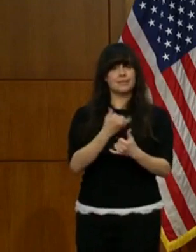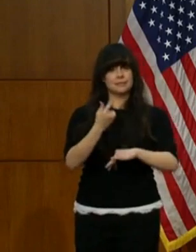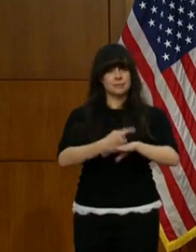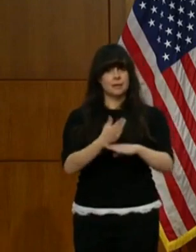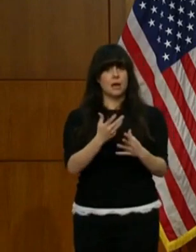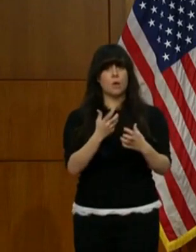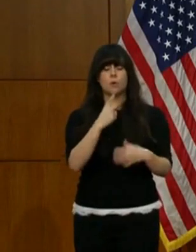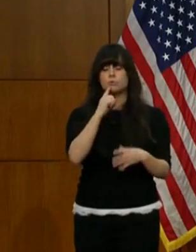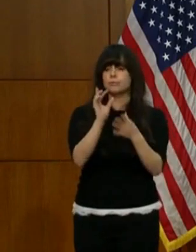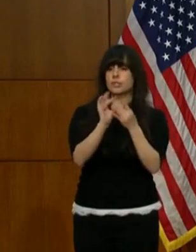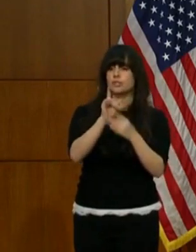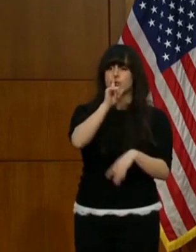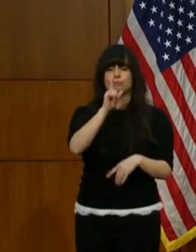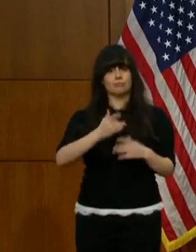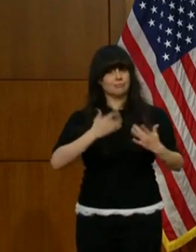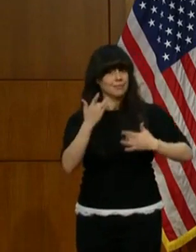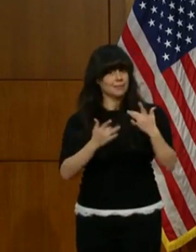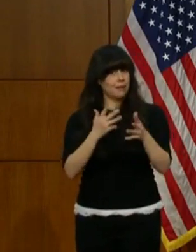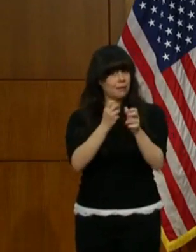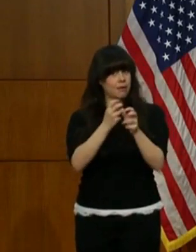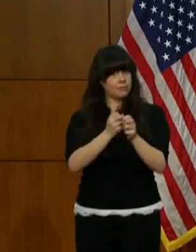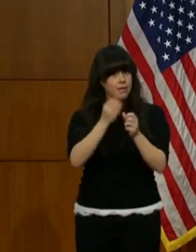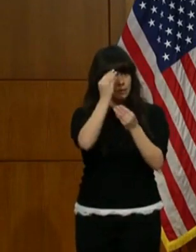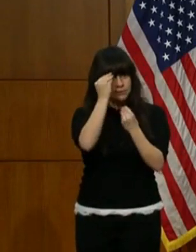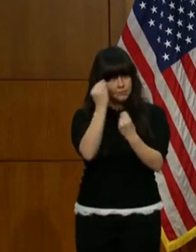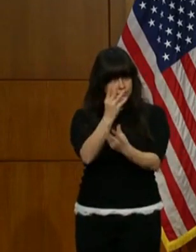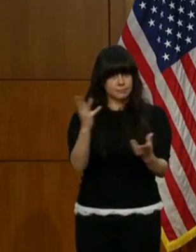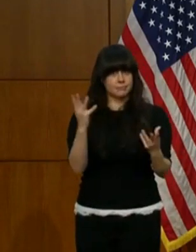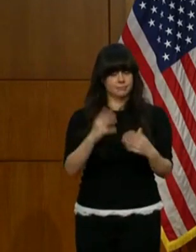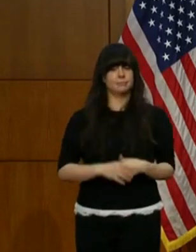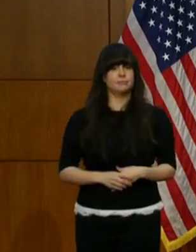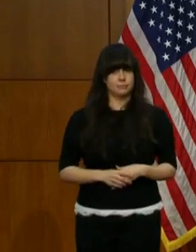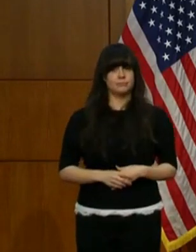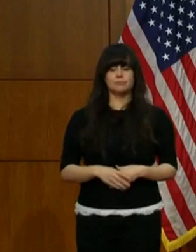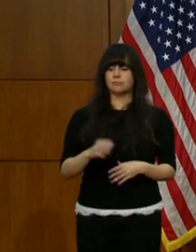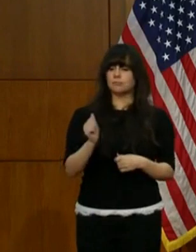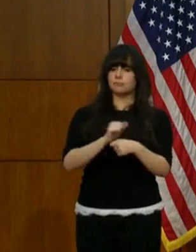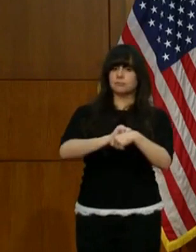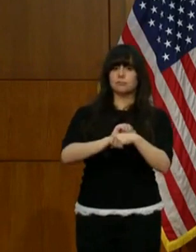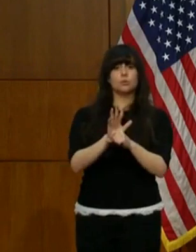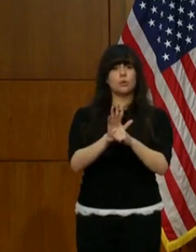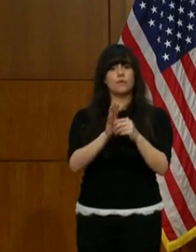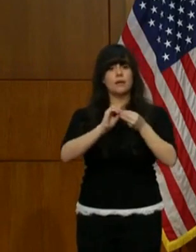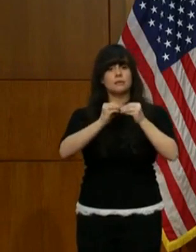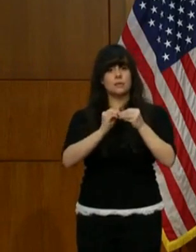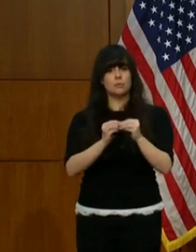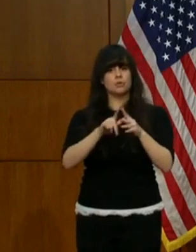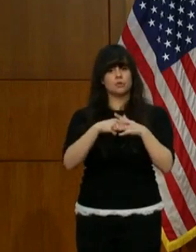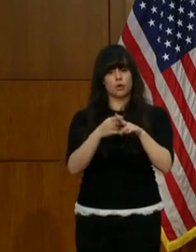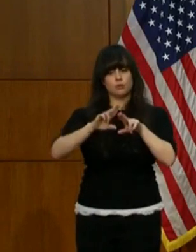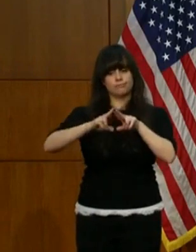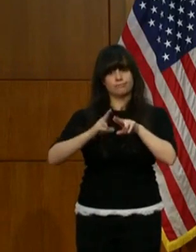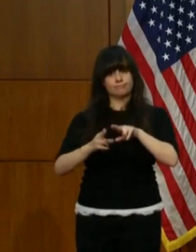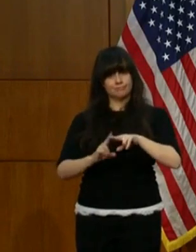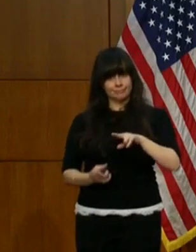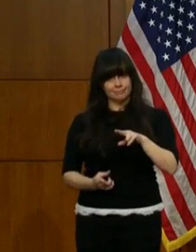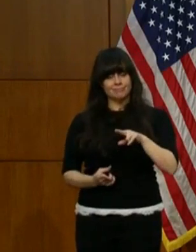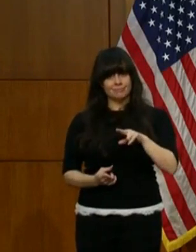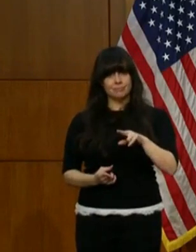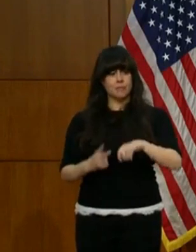some exciting updates that we have to share. Our COVID numbers are going down, and